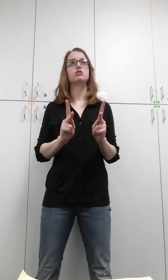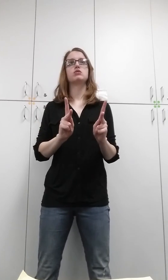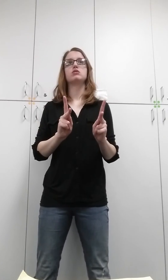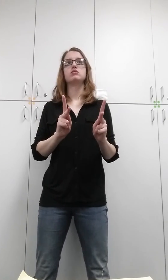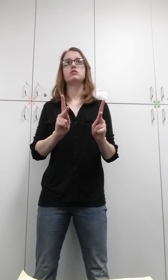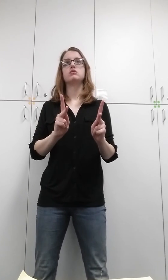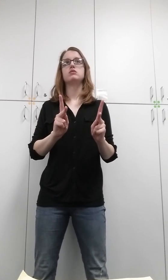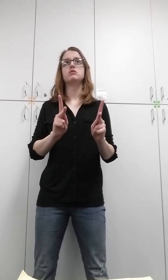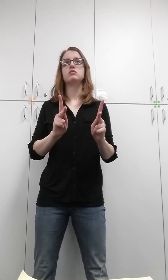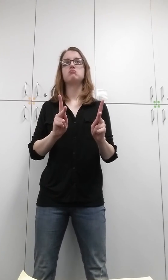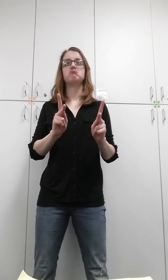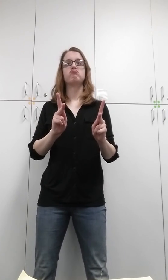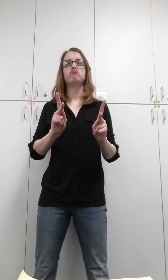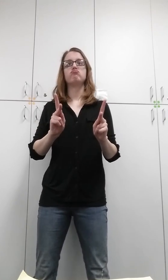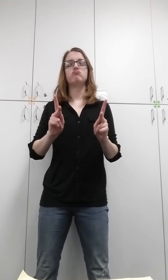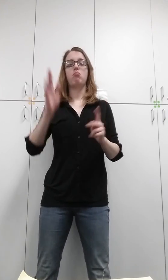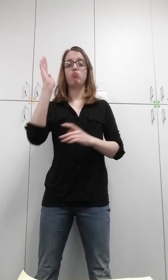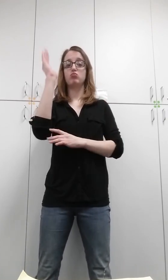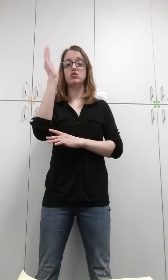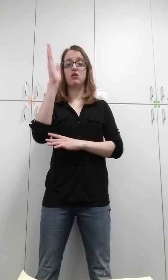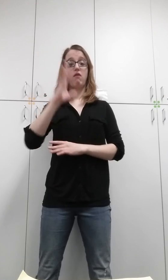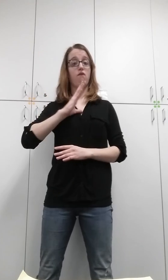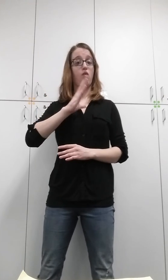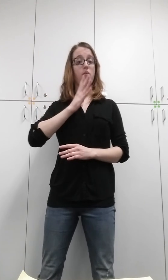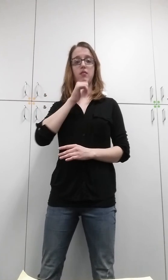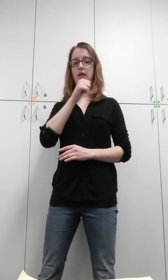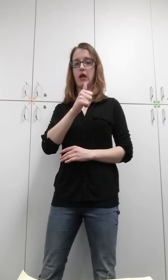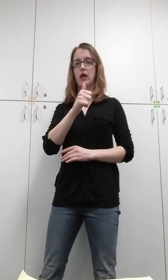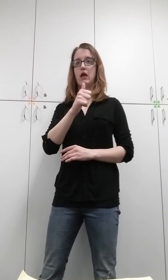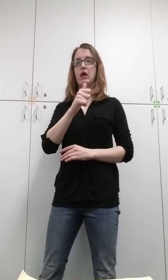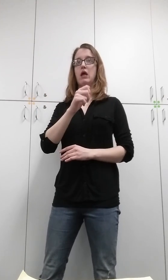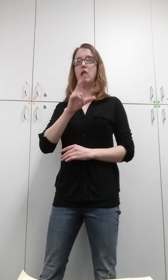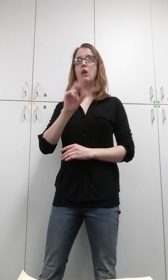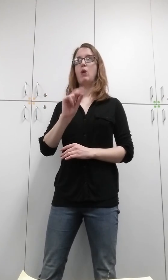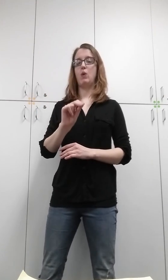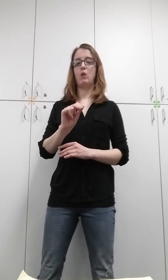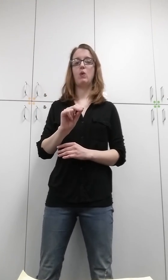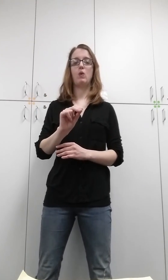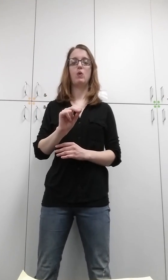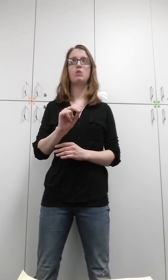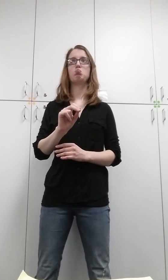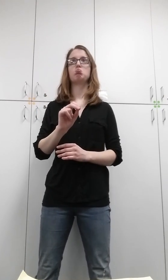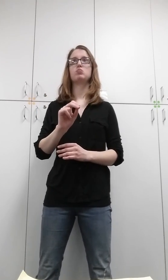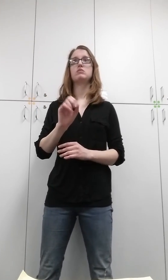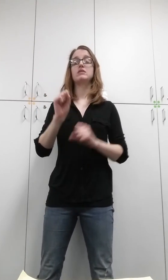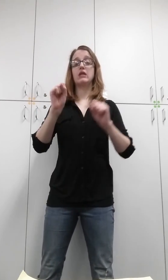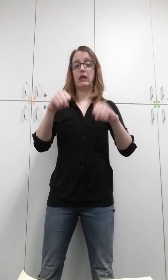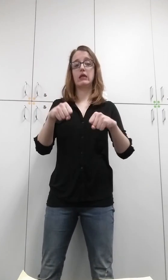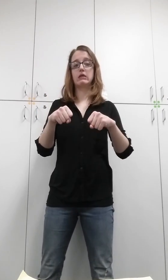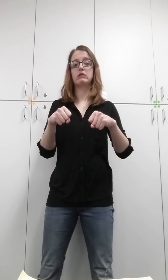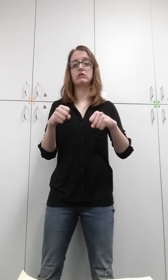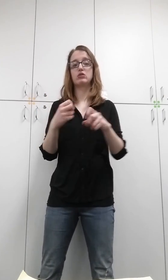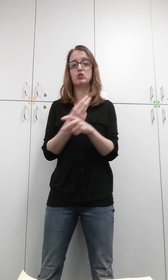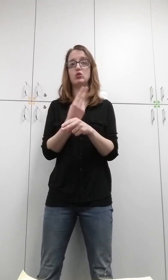they could be giving a formal presentation and within that presentation using role shifting. But you can't say